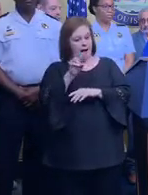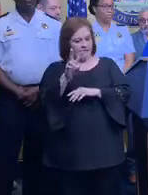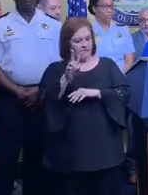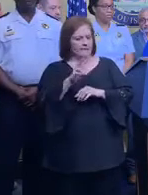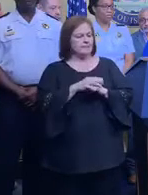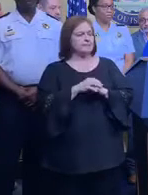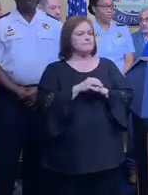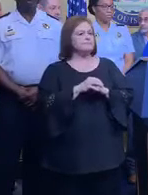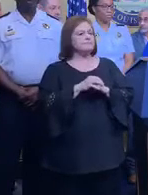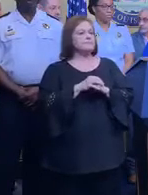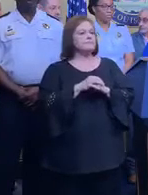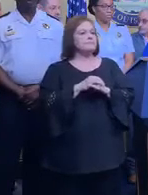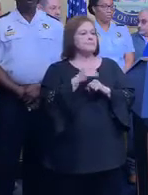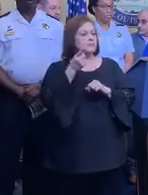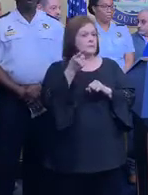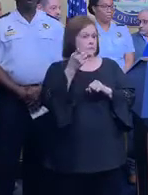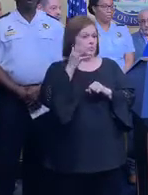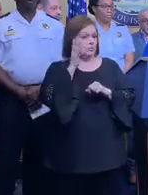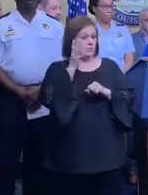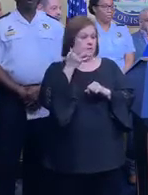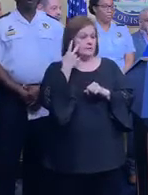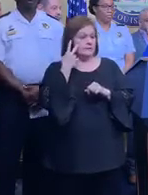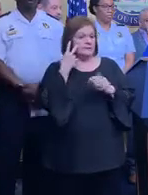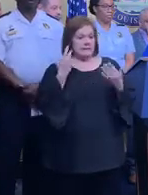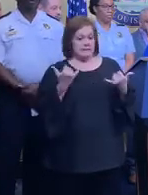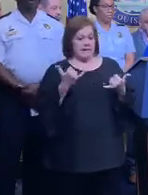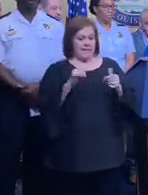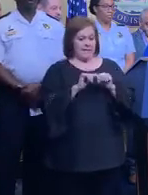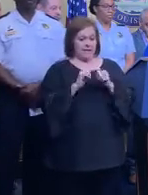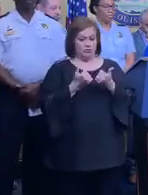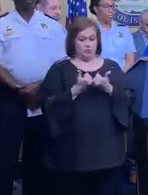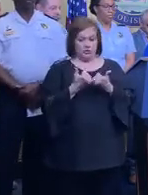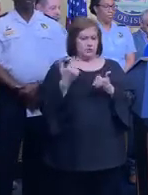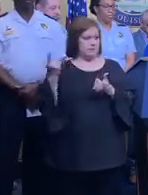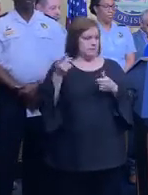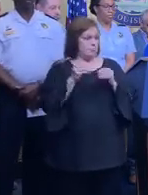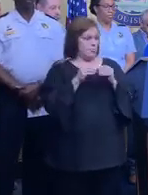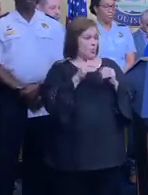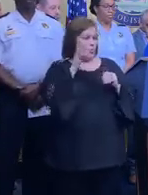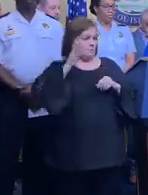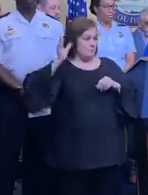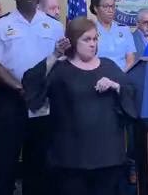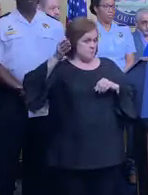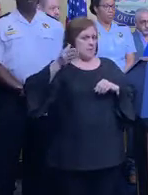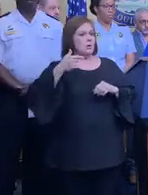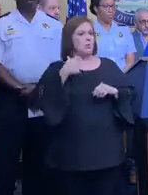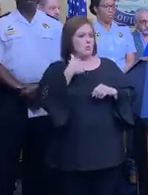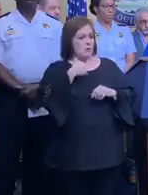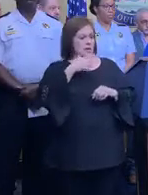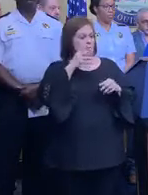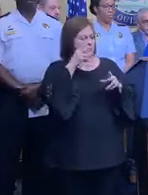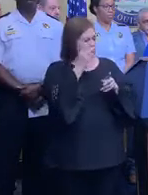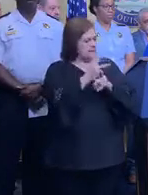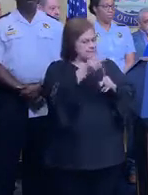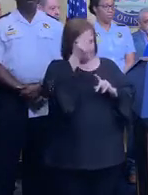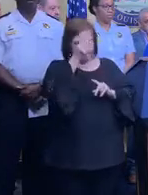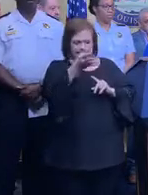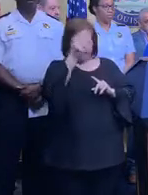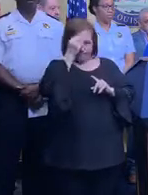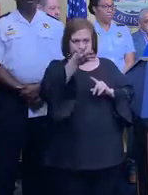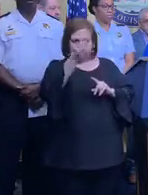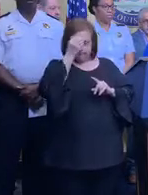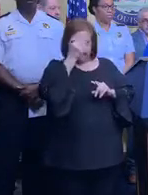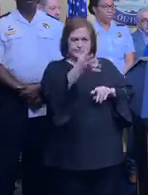ready.nola@nola.gov. As you'll hear, our agencies that come after me, we will continue to keep residents updated through